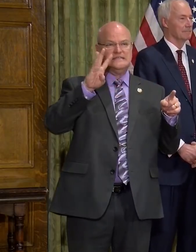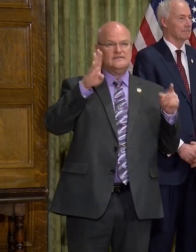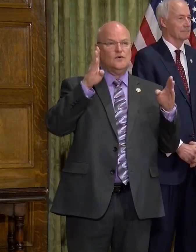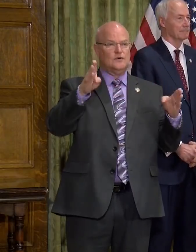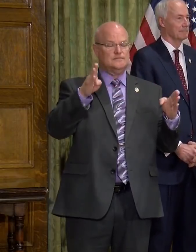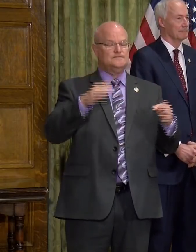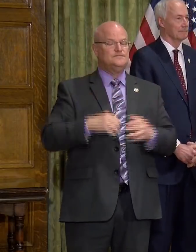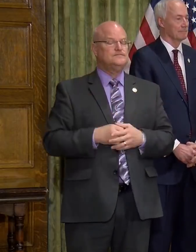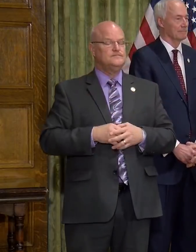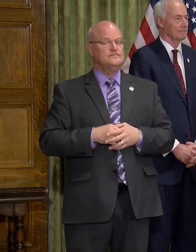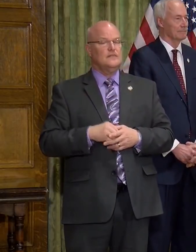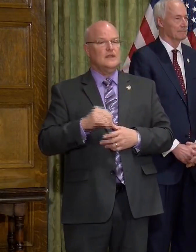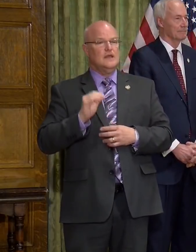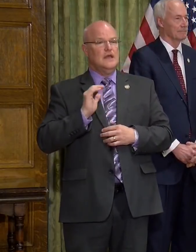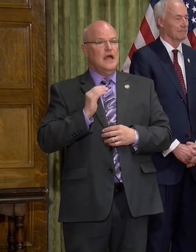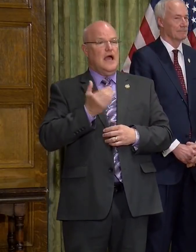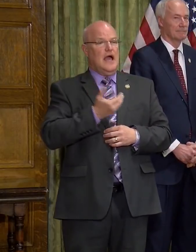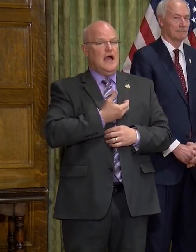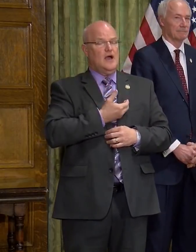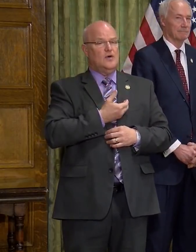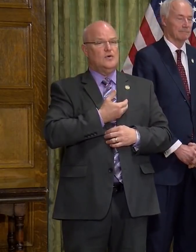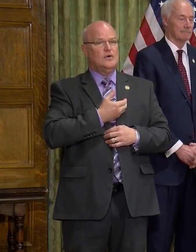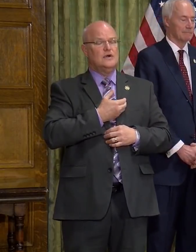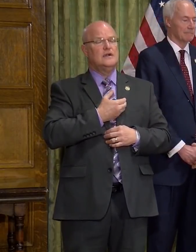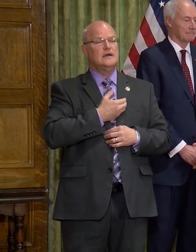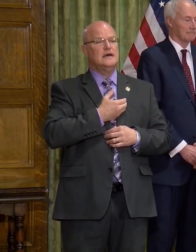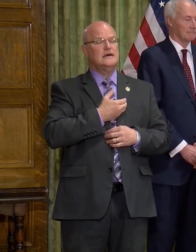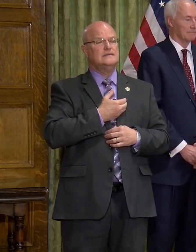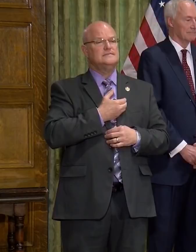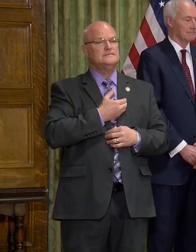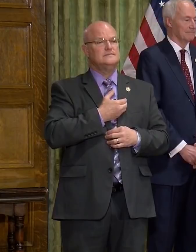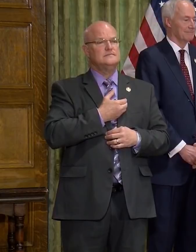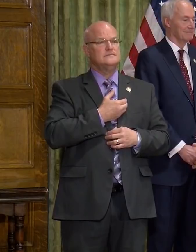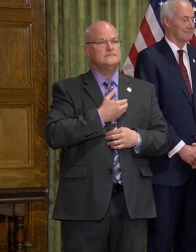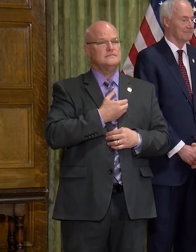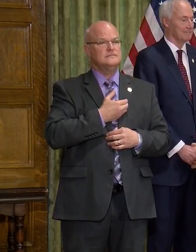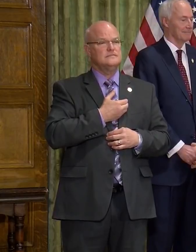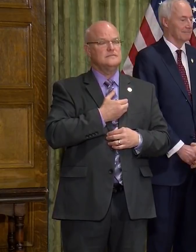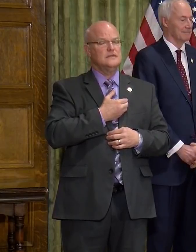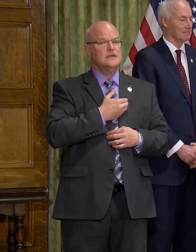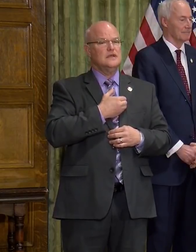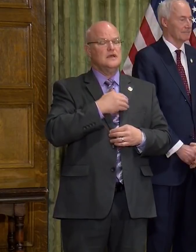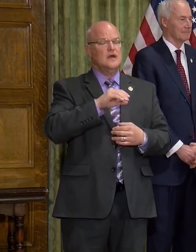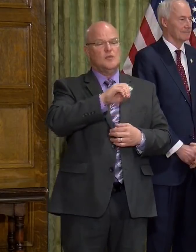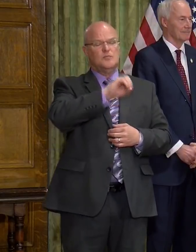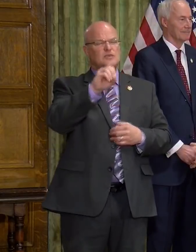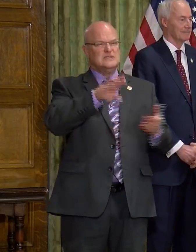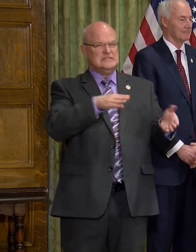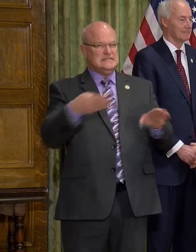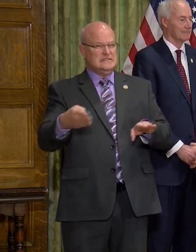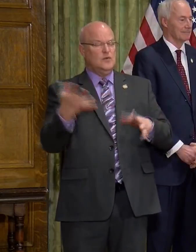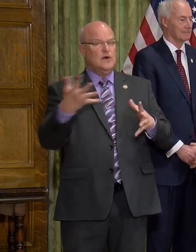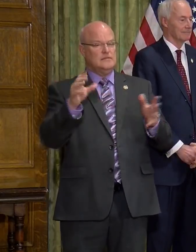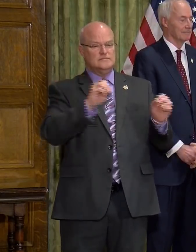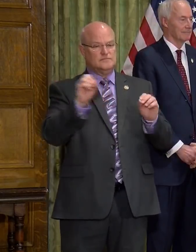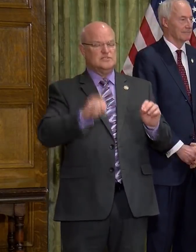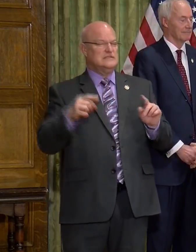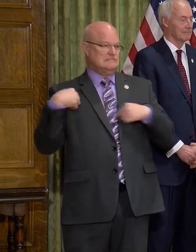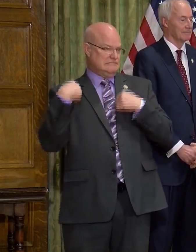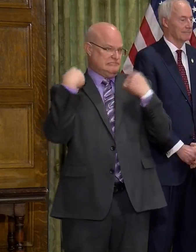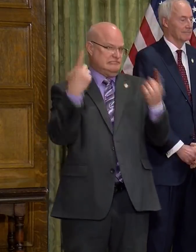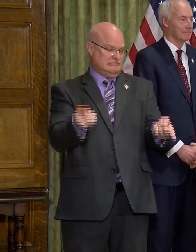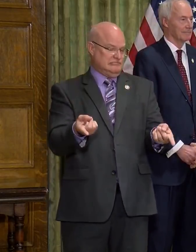64. Our comorbid conditions are percentage-wise similar to what they have been